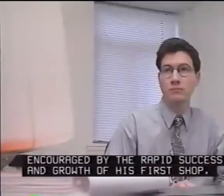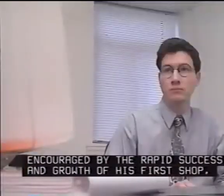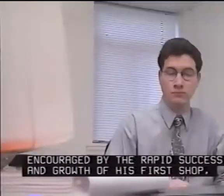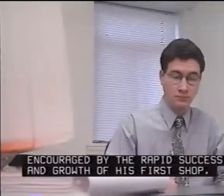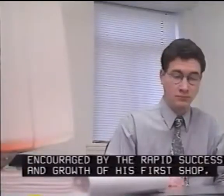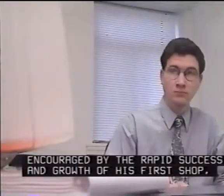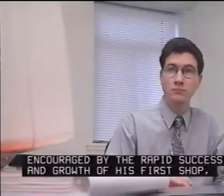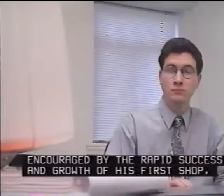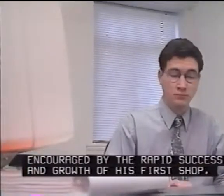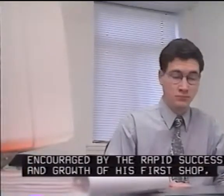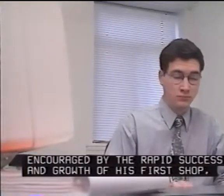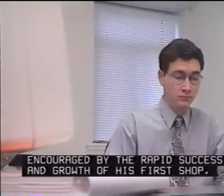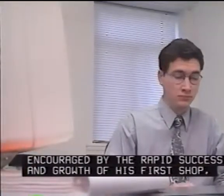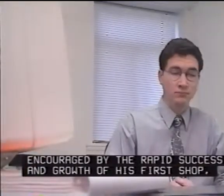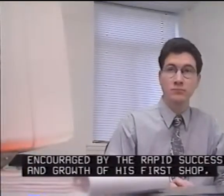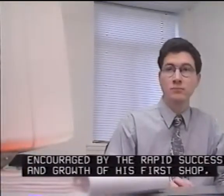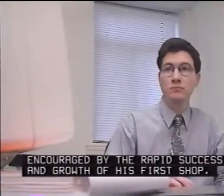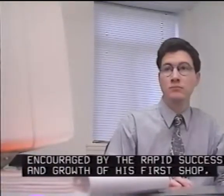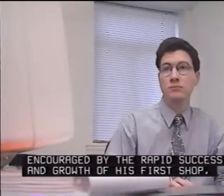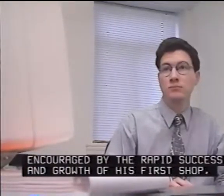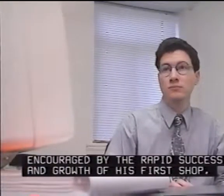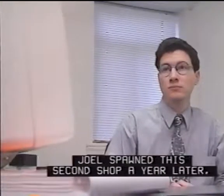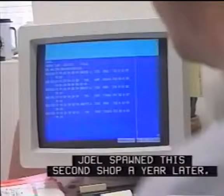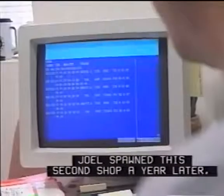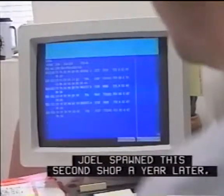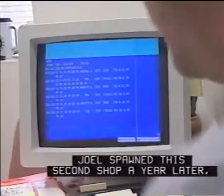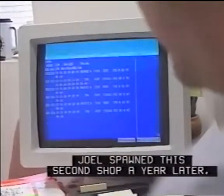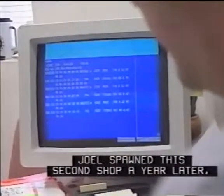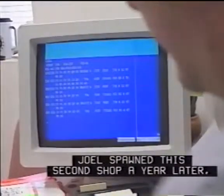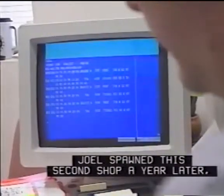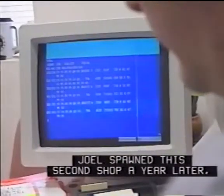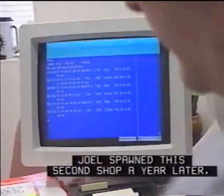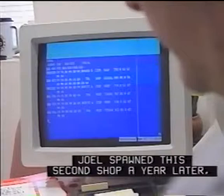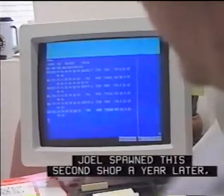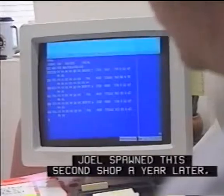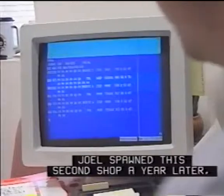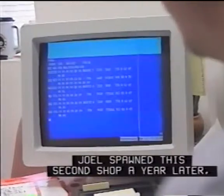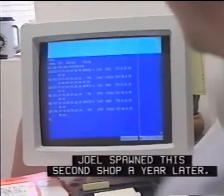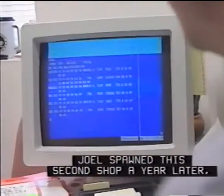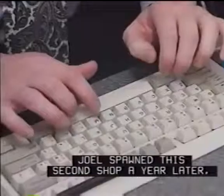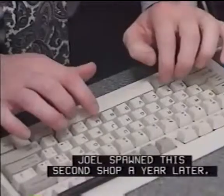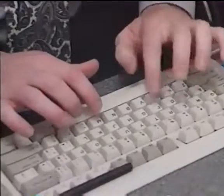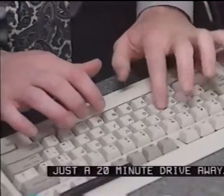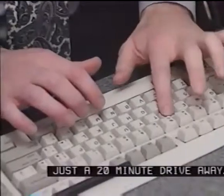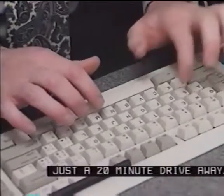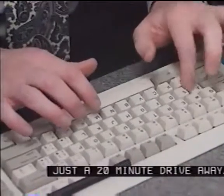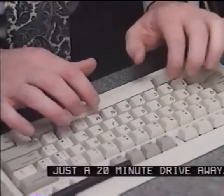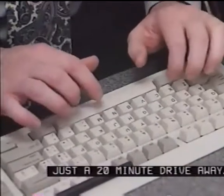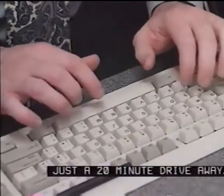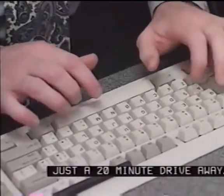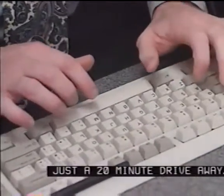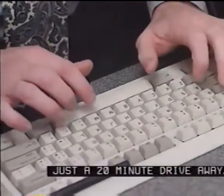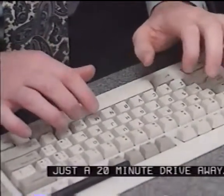rapid success and growth of this first shop, Joel spawned the second shop a year later, just a 20-minute drive away.